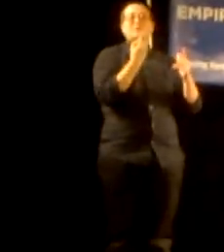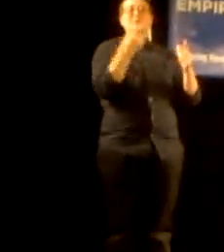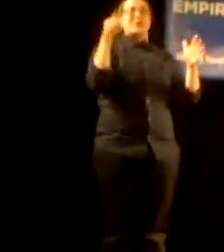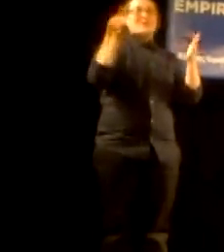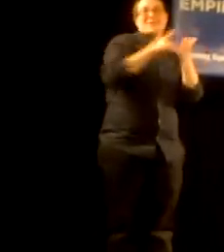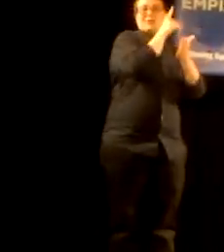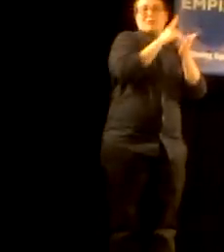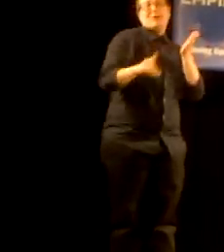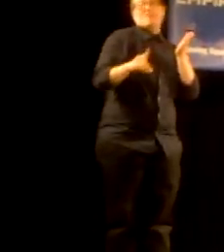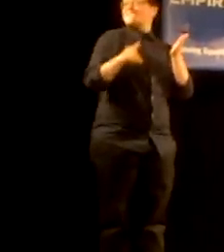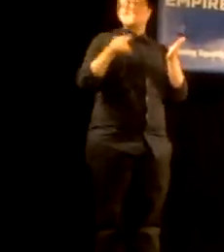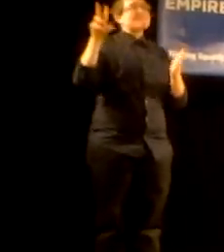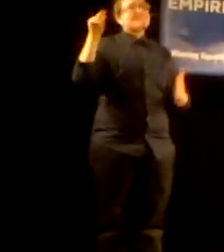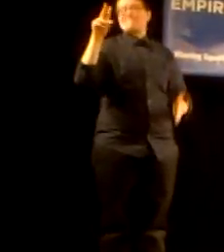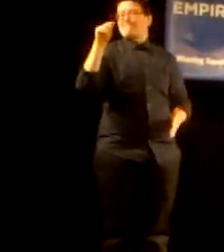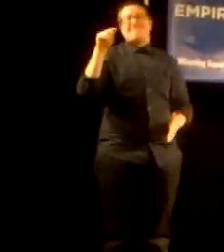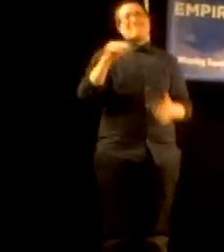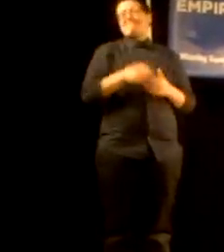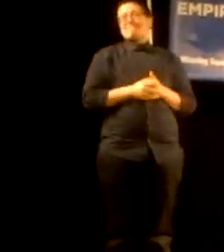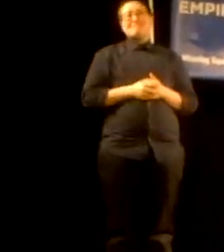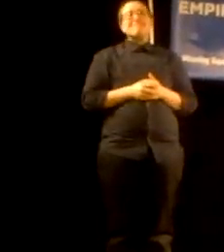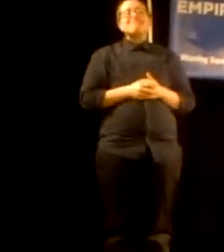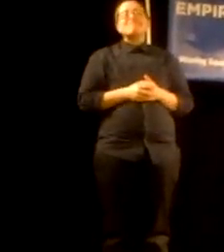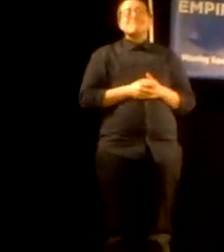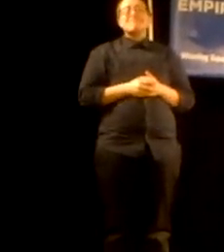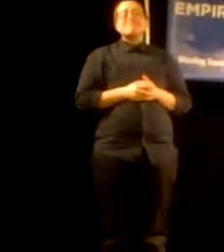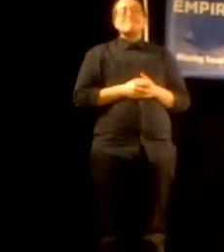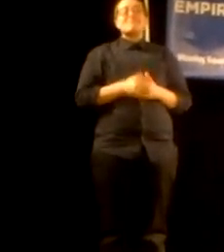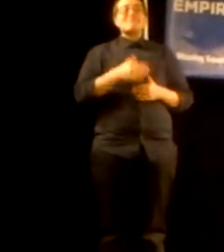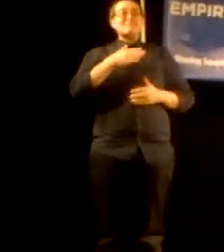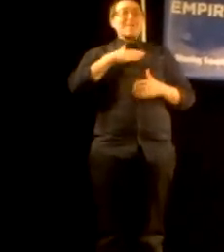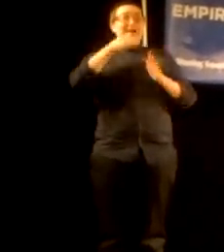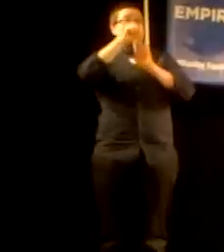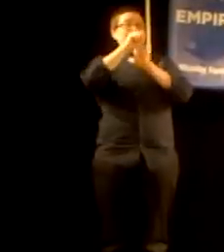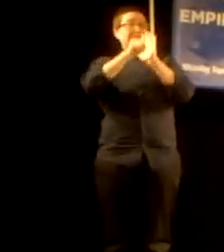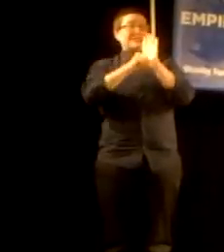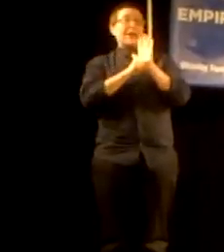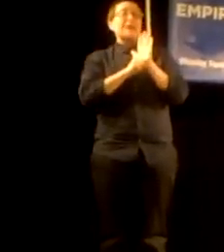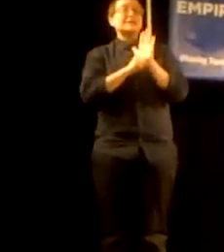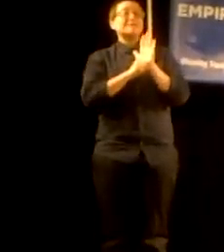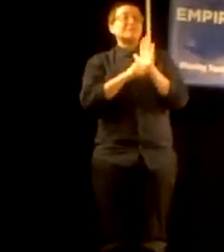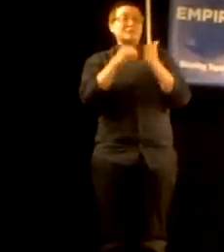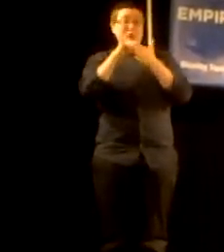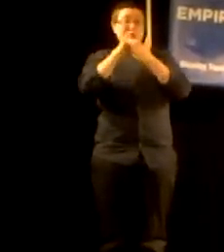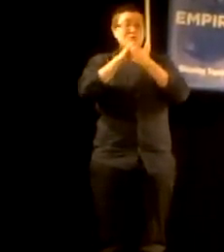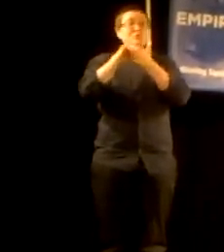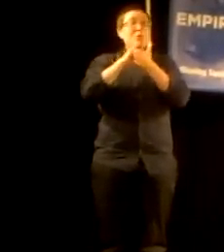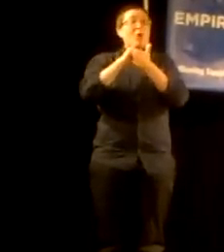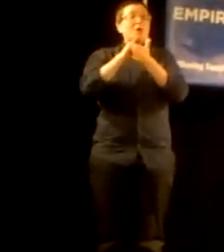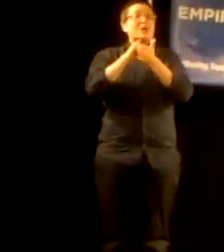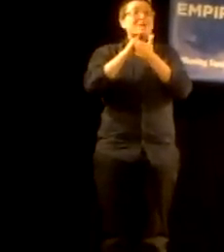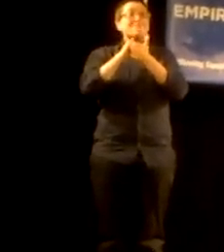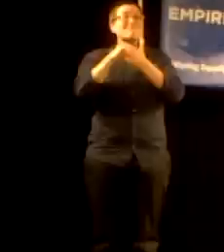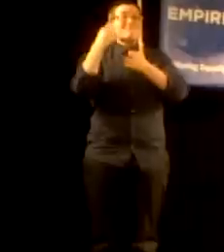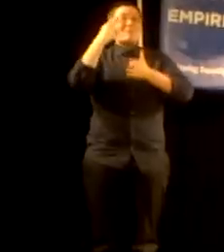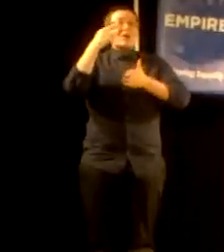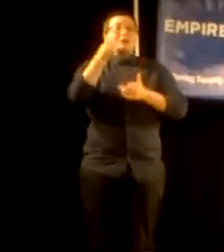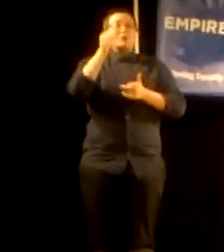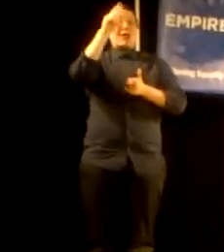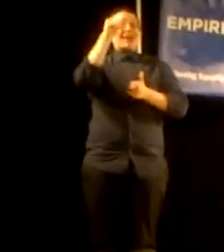and so many others have suffered. I live in a state where because the government has been unable to pass the Gender Expression Non